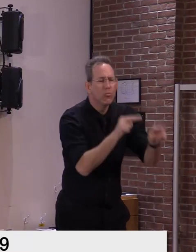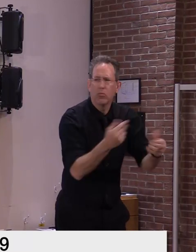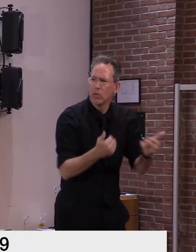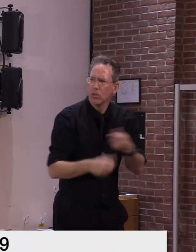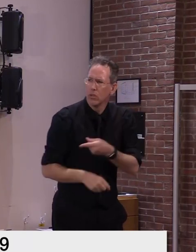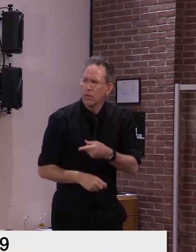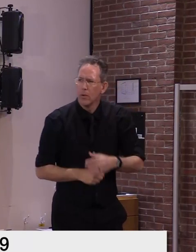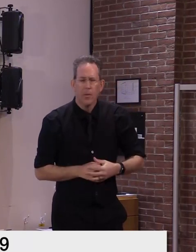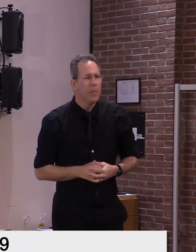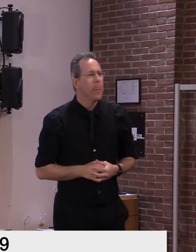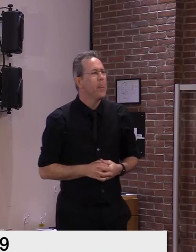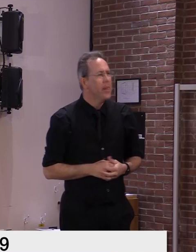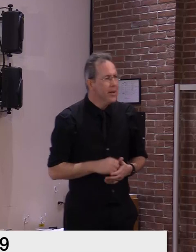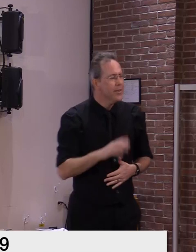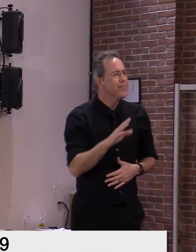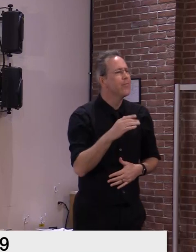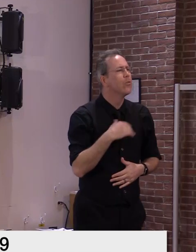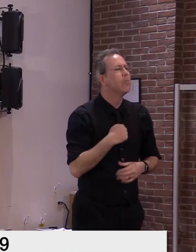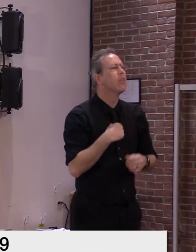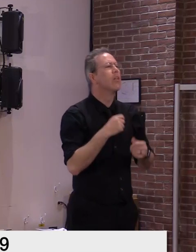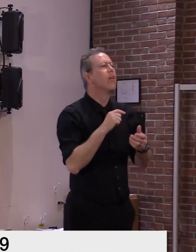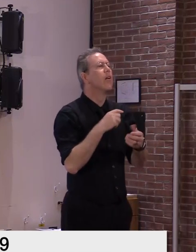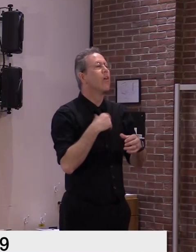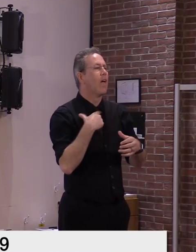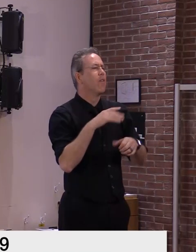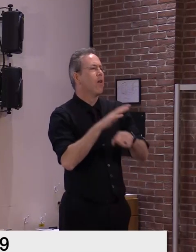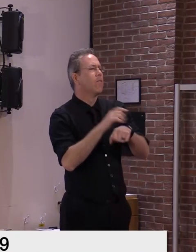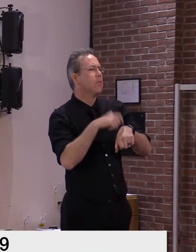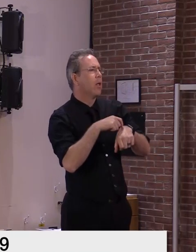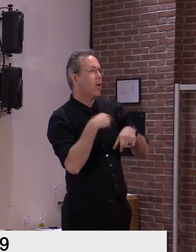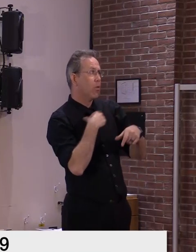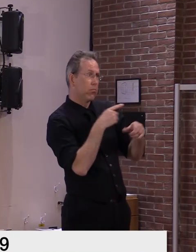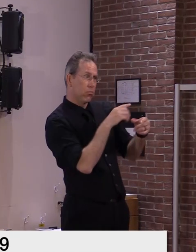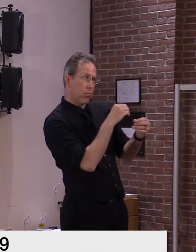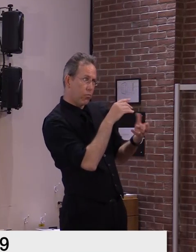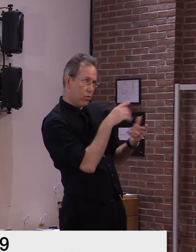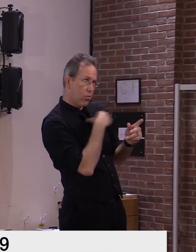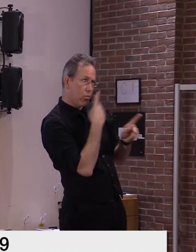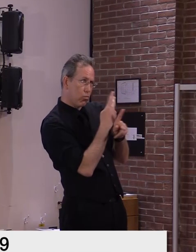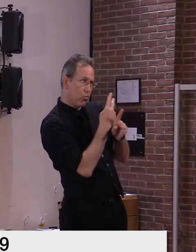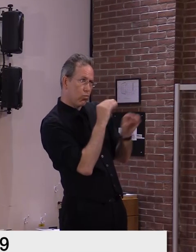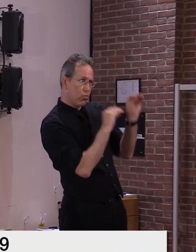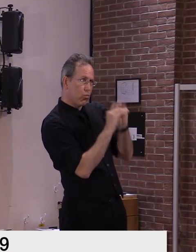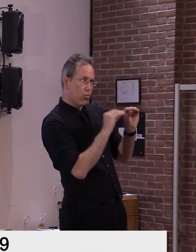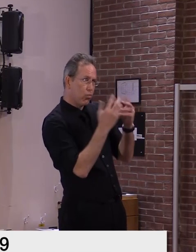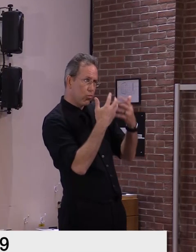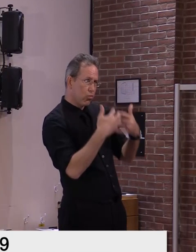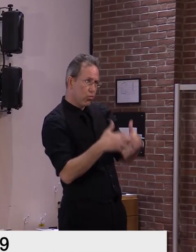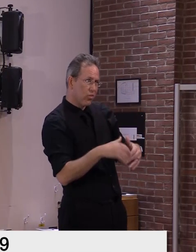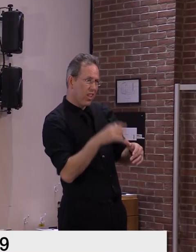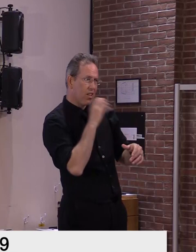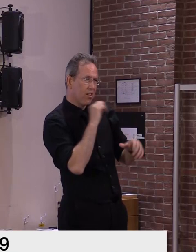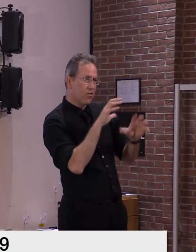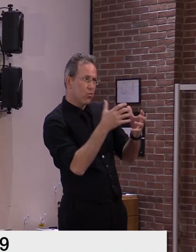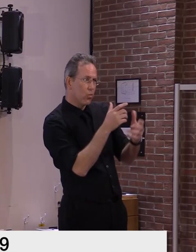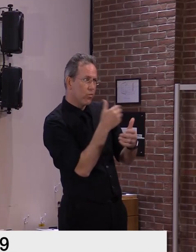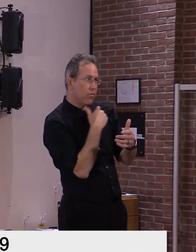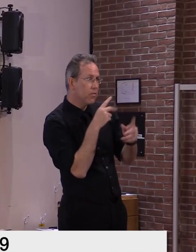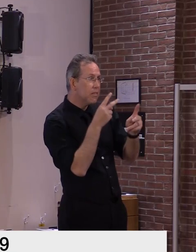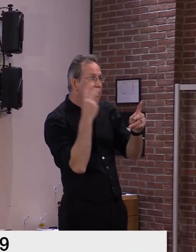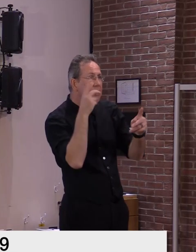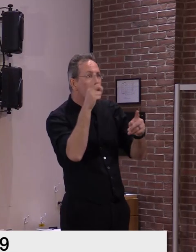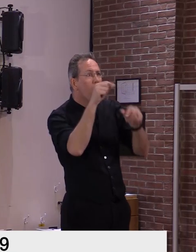Monday. And as we get more allocations or if we see places fill up, we'll add more slots.